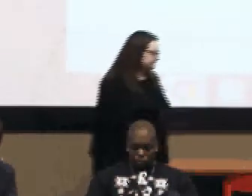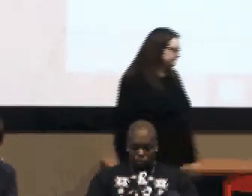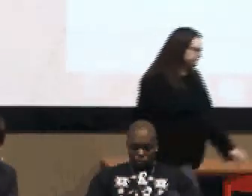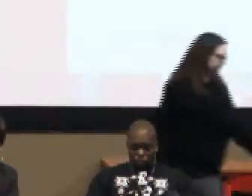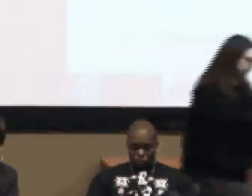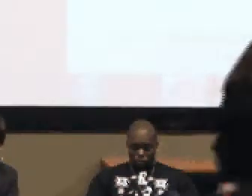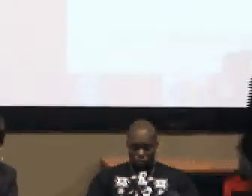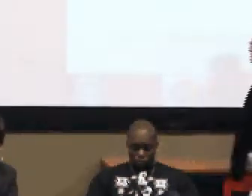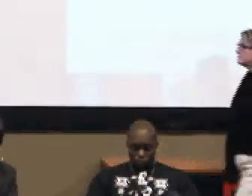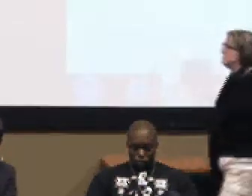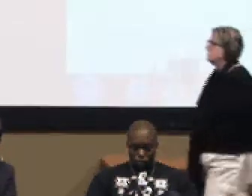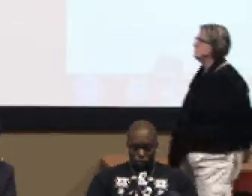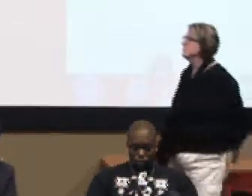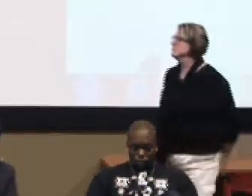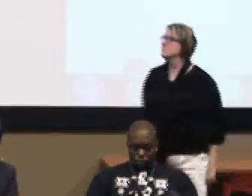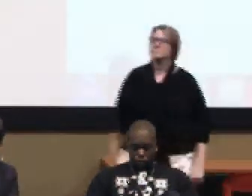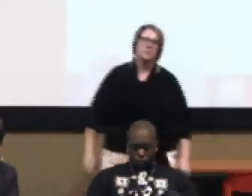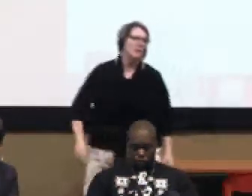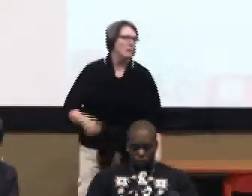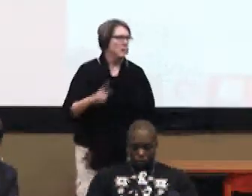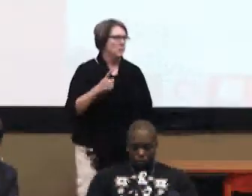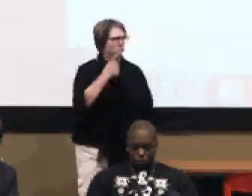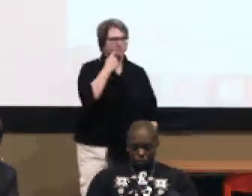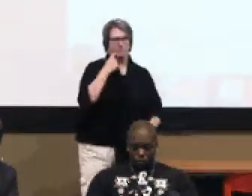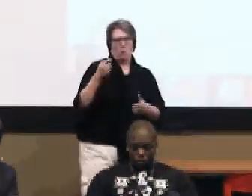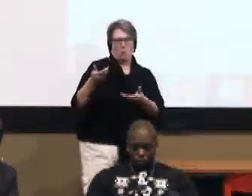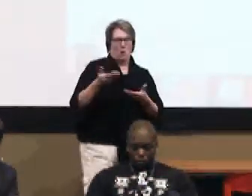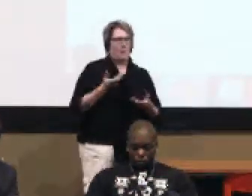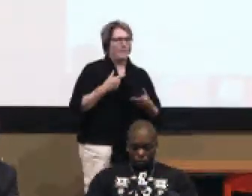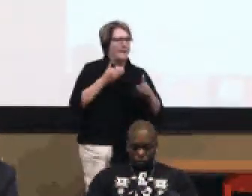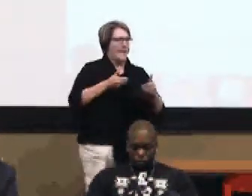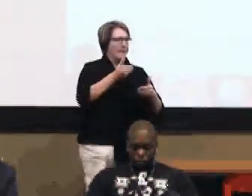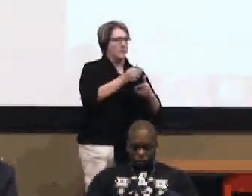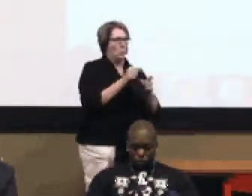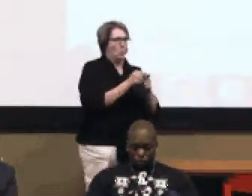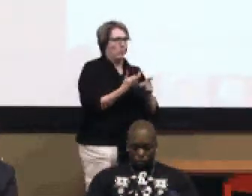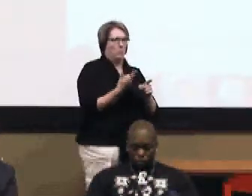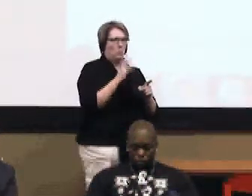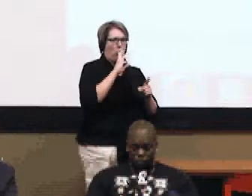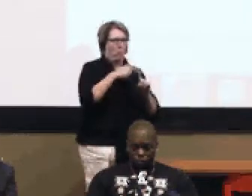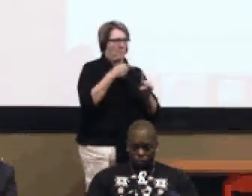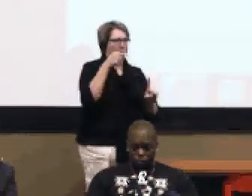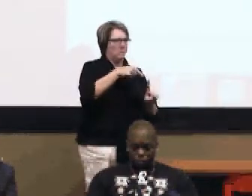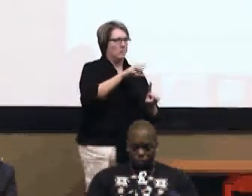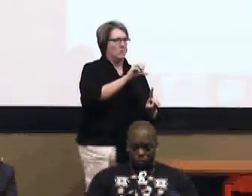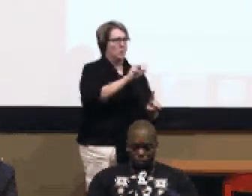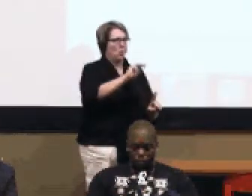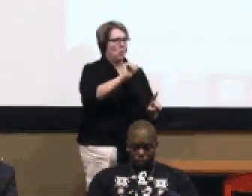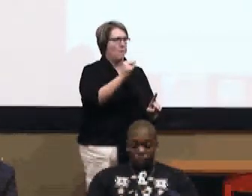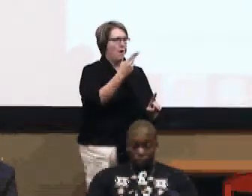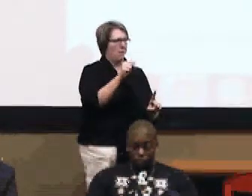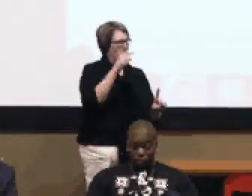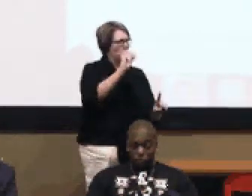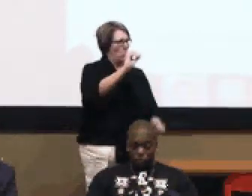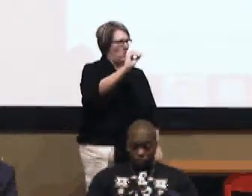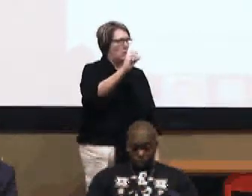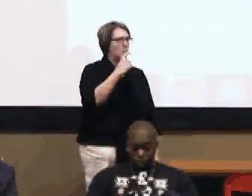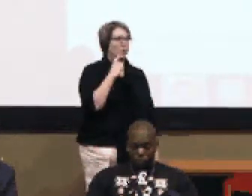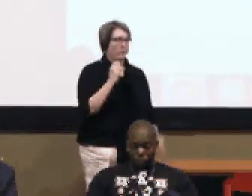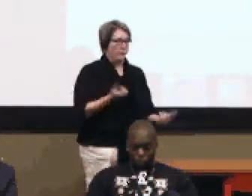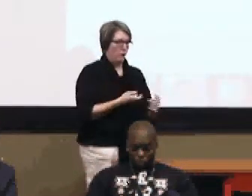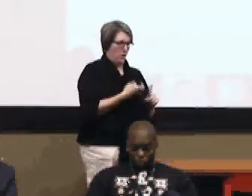Very cool. We brought up the next word I want to talk about. Omaha. Y'all are from here or across